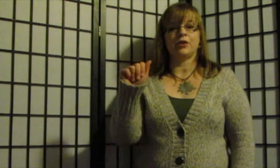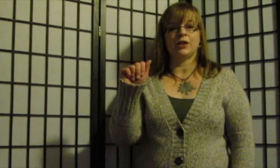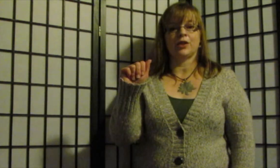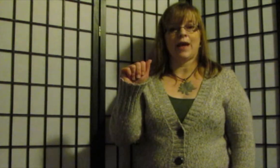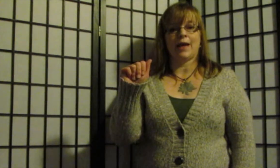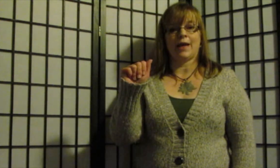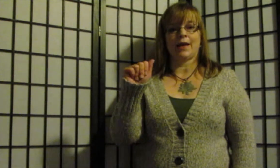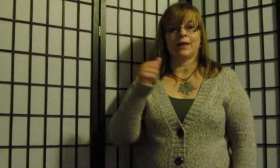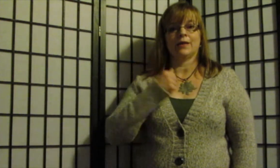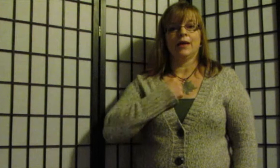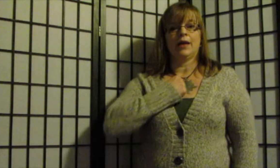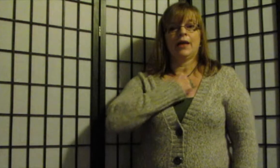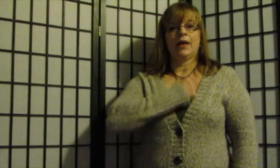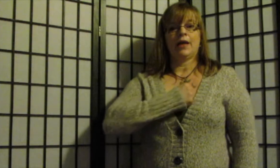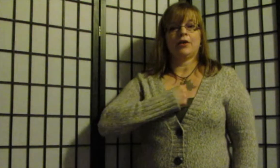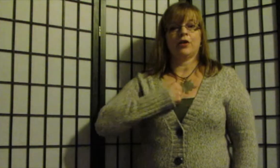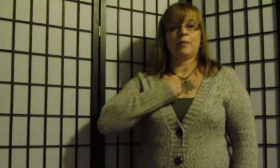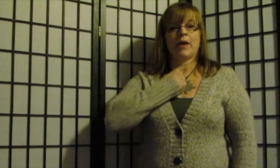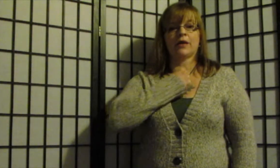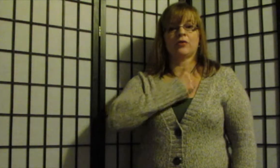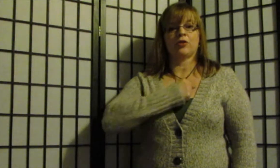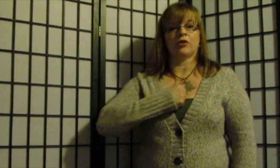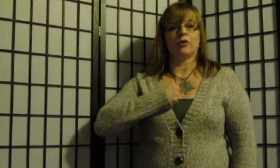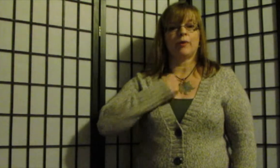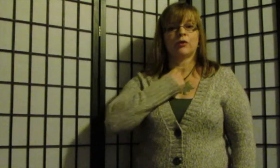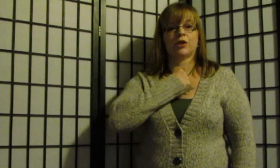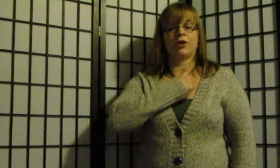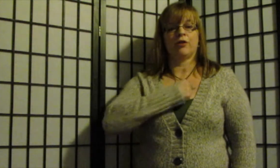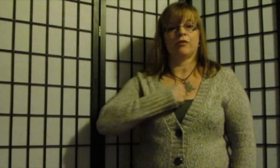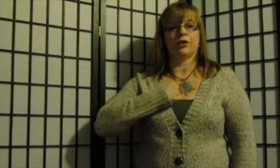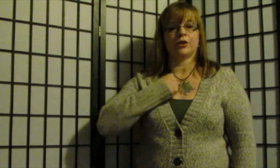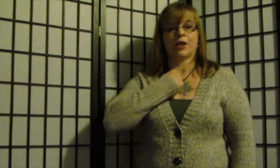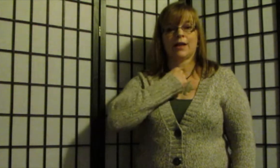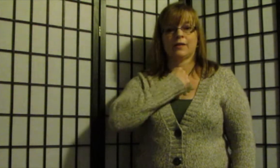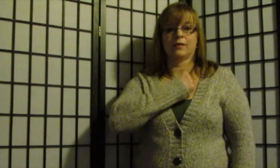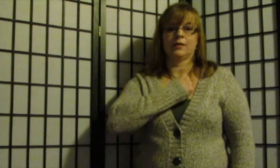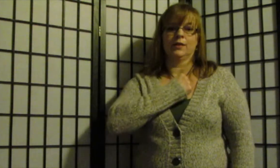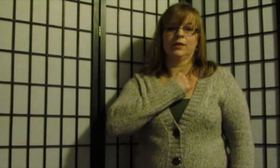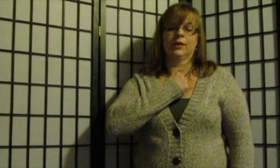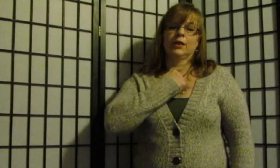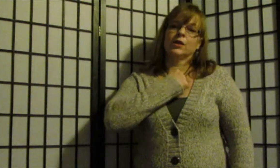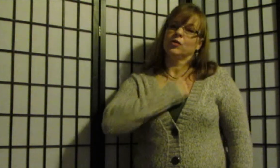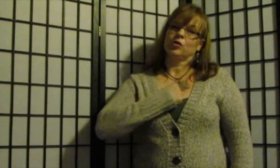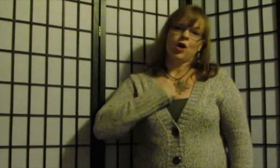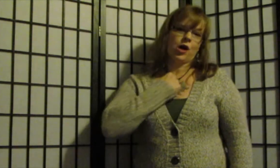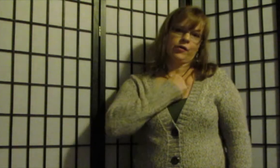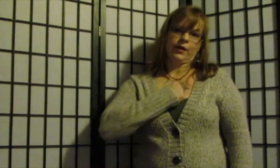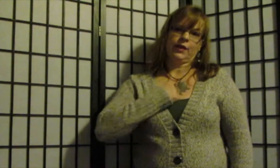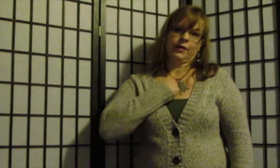need your A hand, and you're going to make a circle motion over your chest. Sorry.